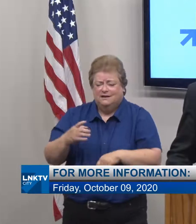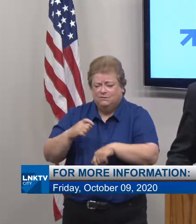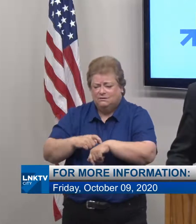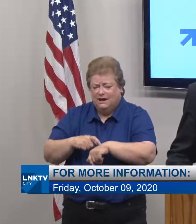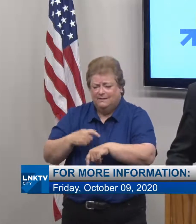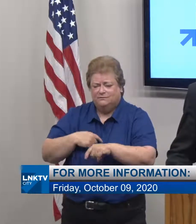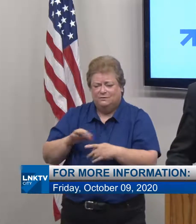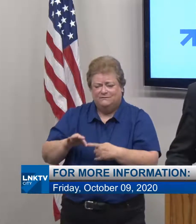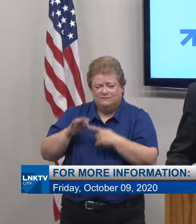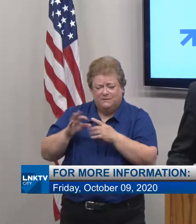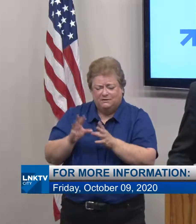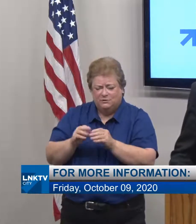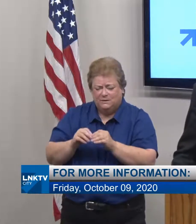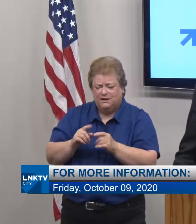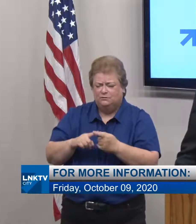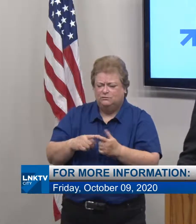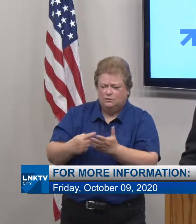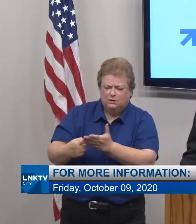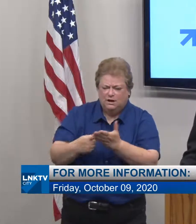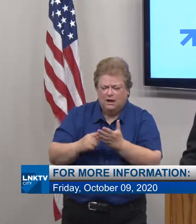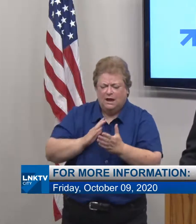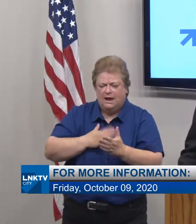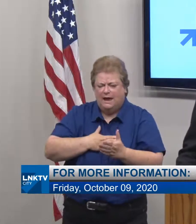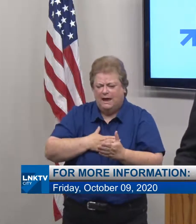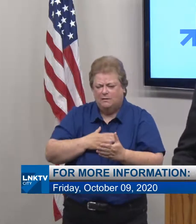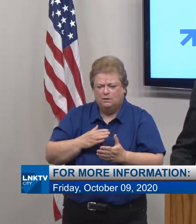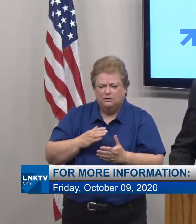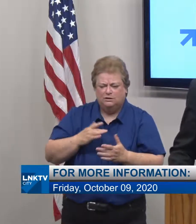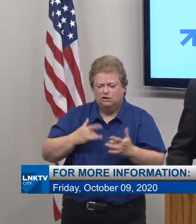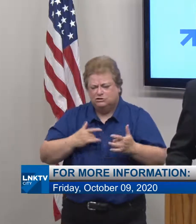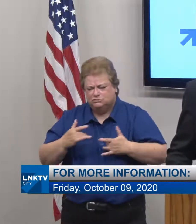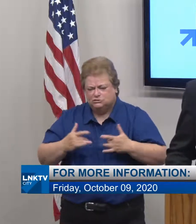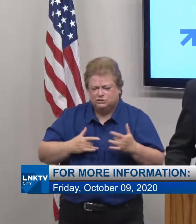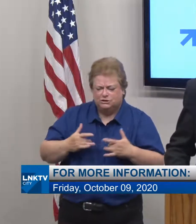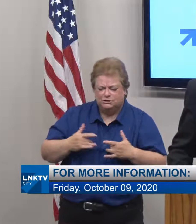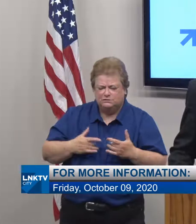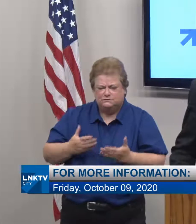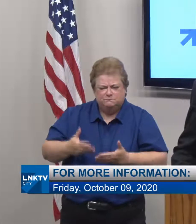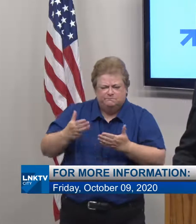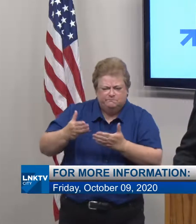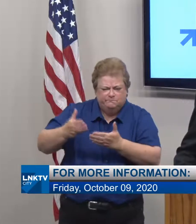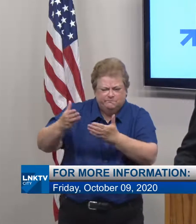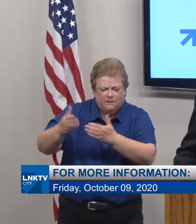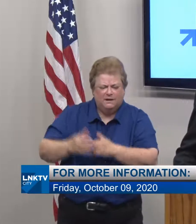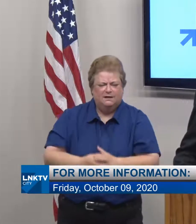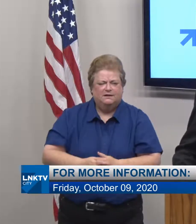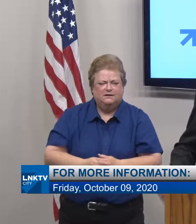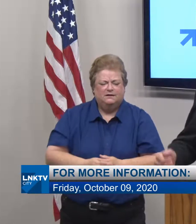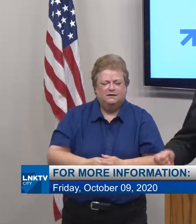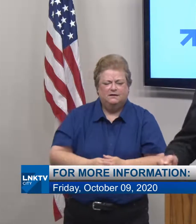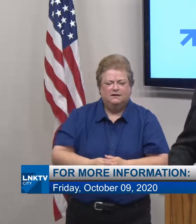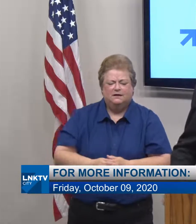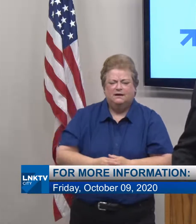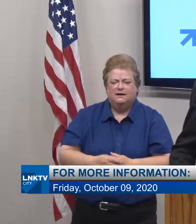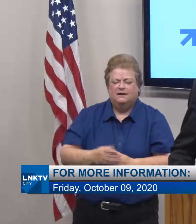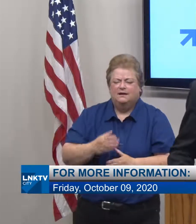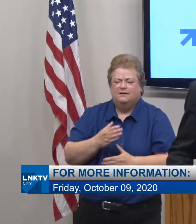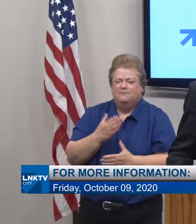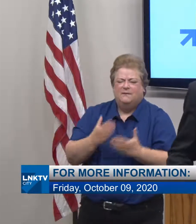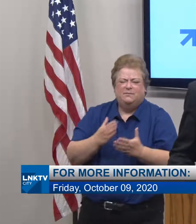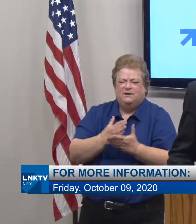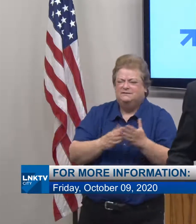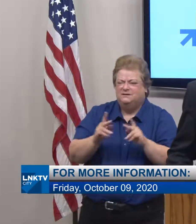our questions, our concerns, things that are raised. And what I think perhaps some in the public don't understand is